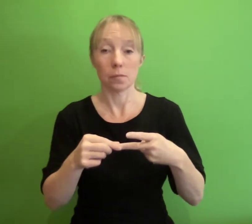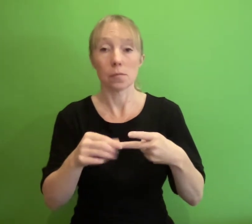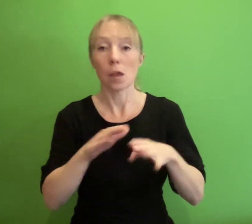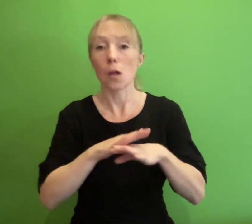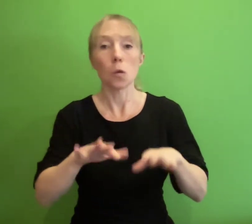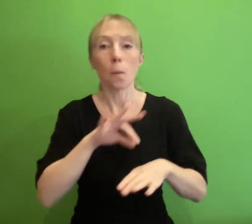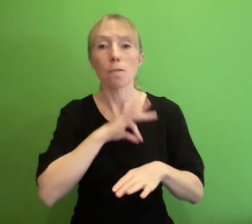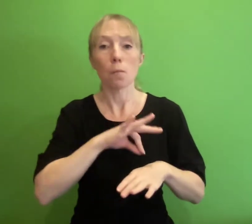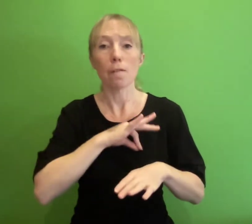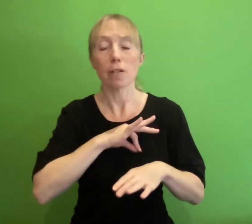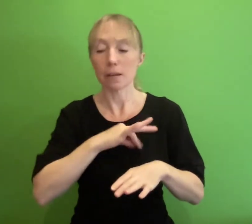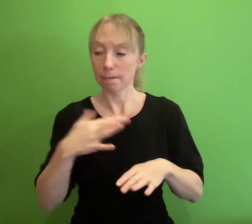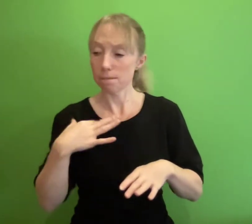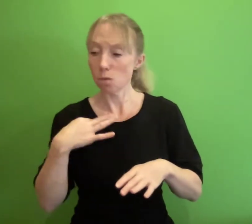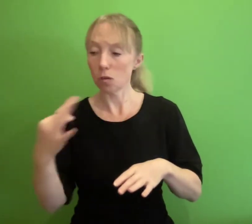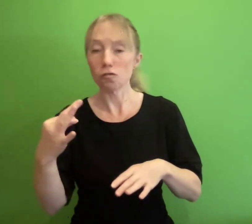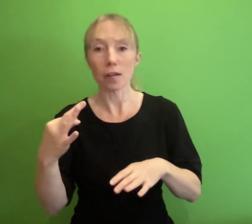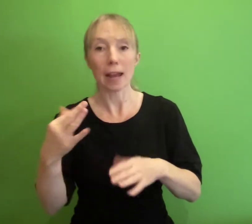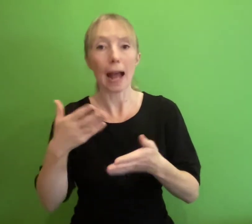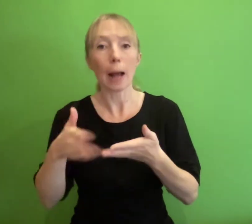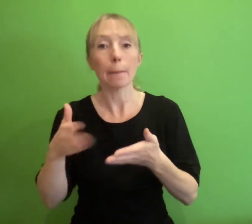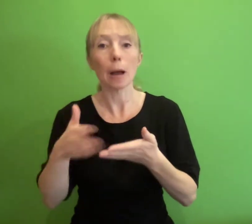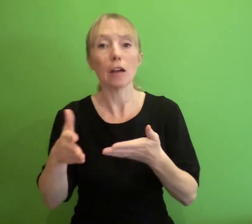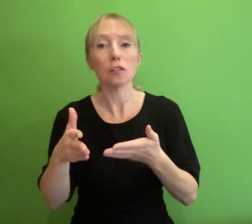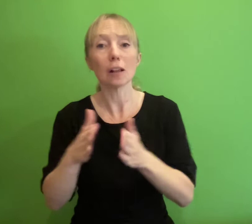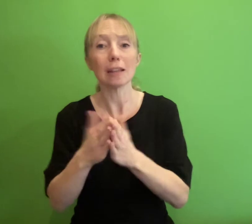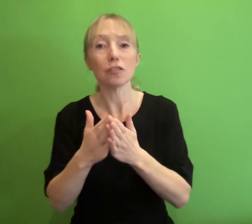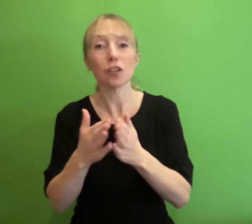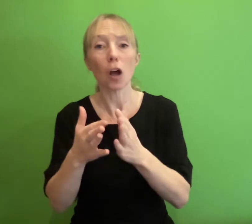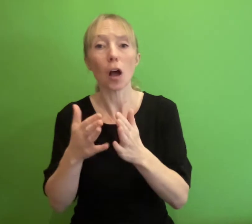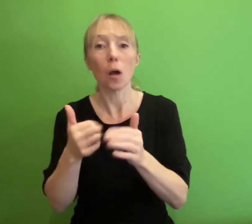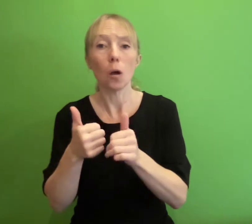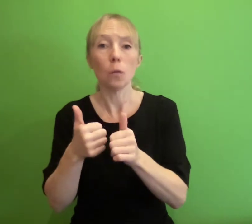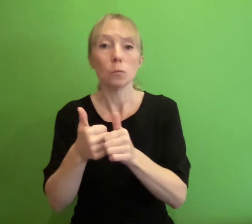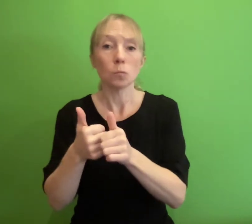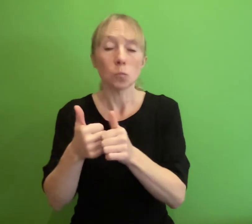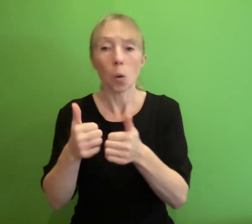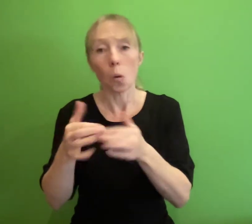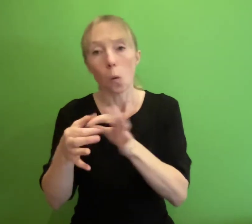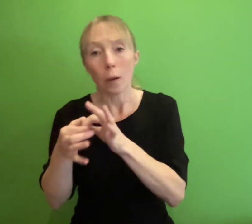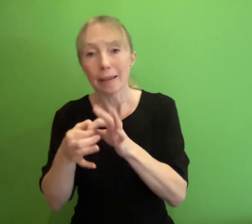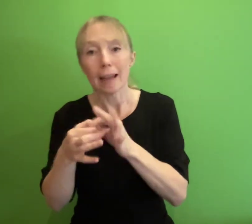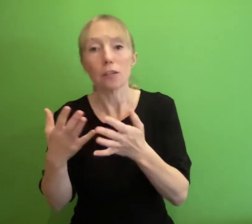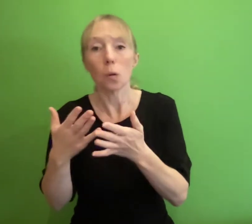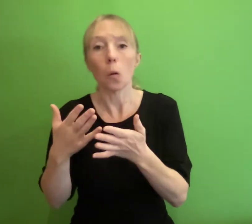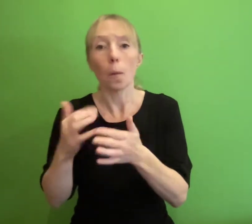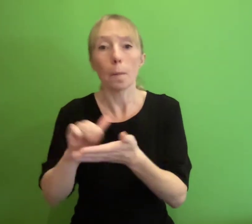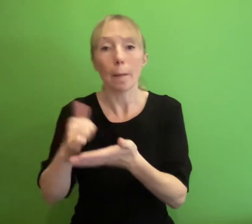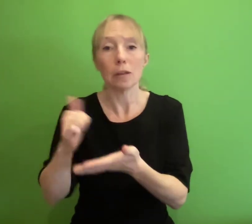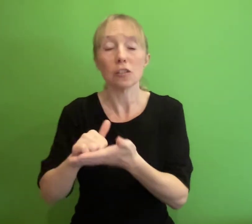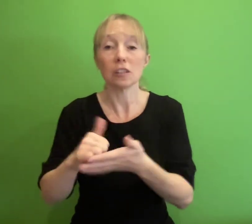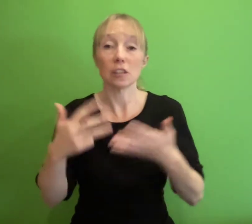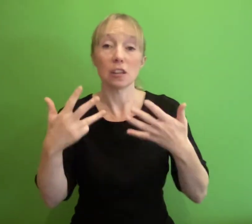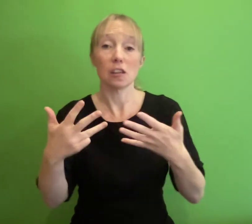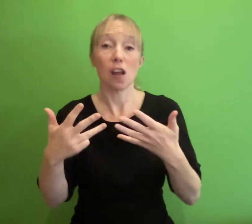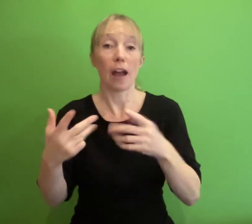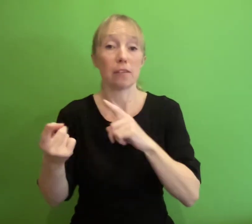Not-for-profit, voluntary and commercial literature organisations or publishers. 9 responses received.